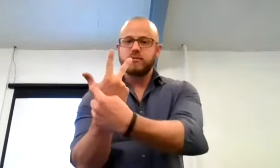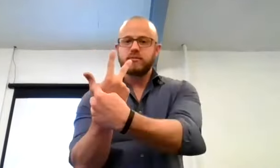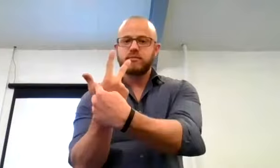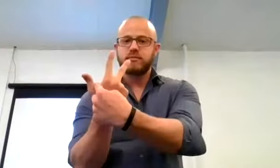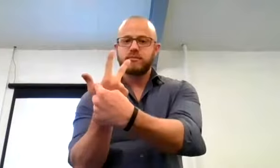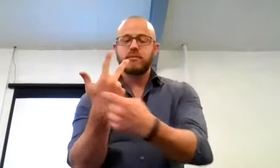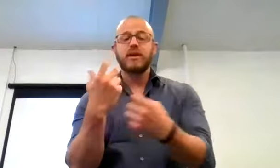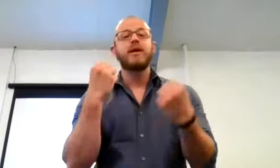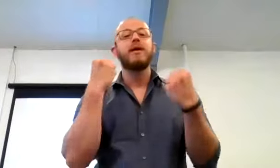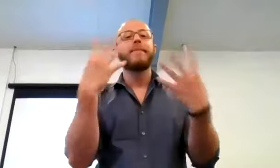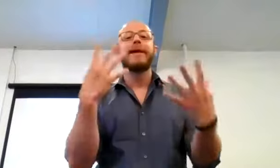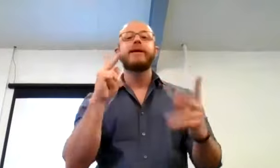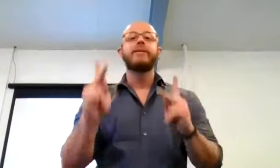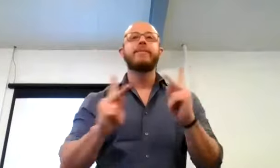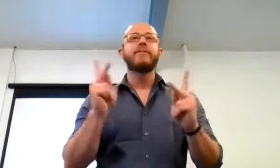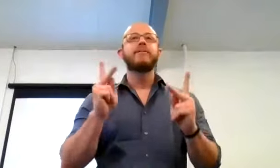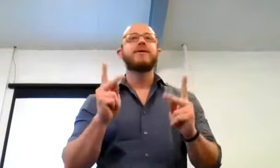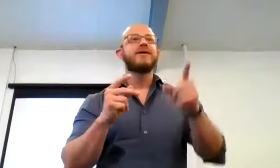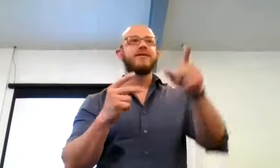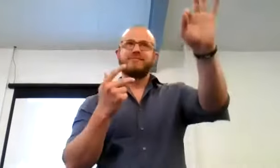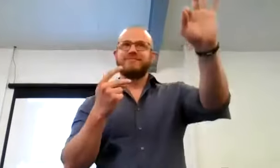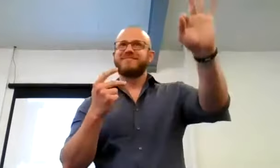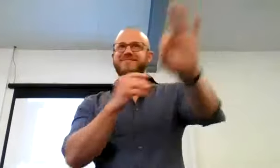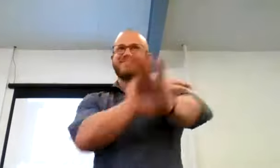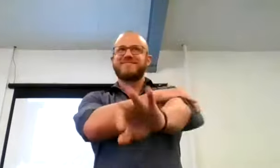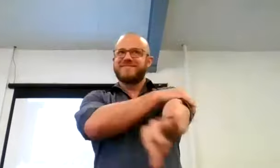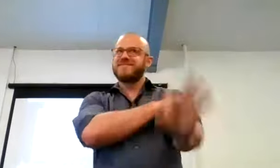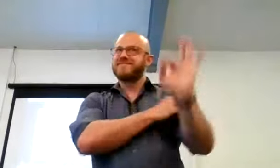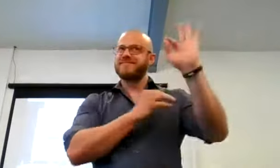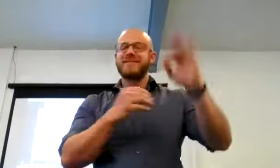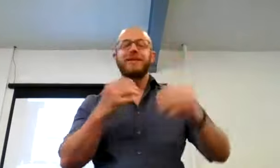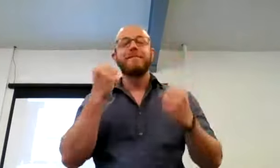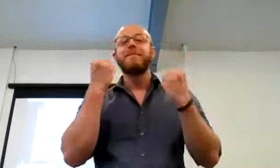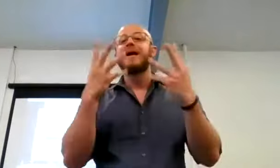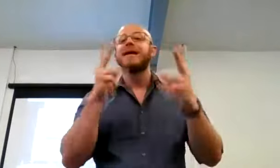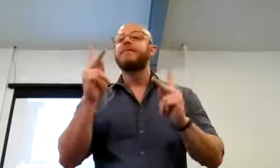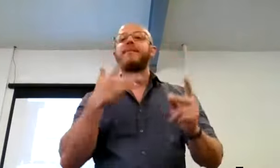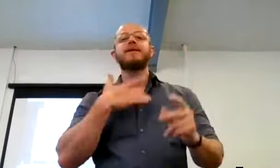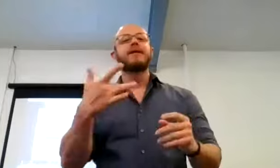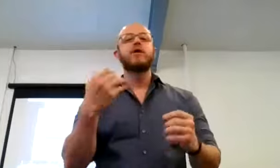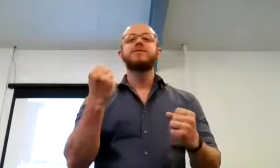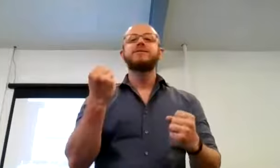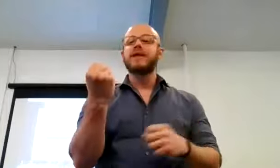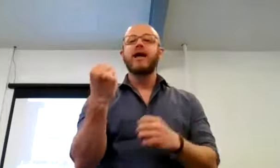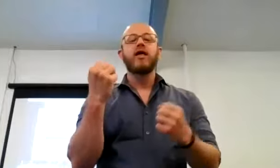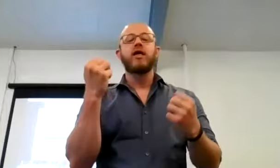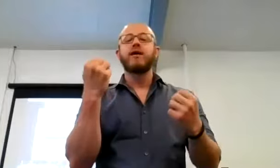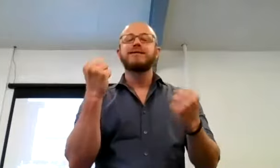3, you see this thumb here. Yep, good. Many people try to